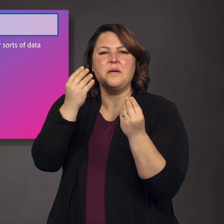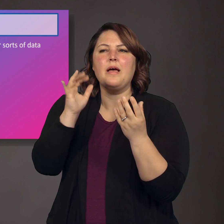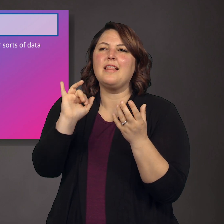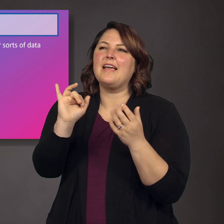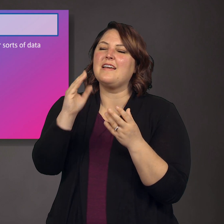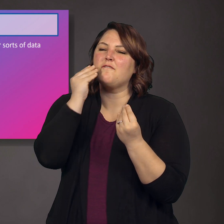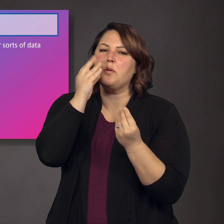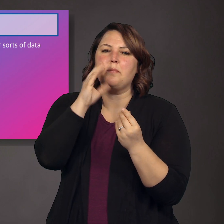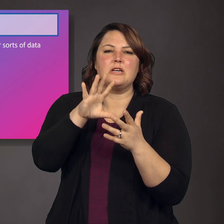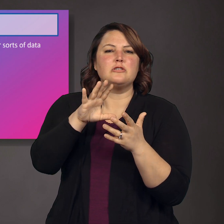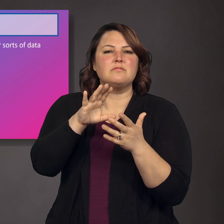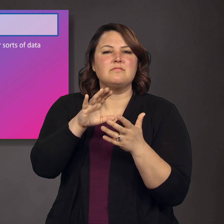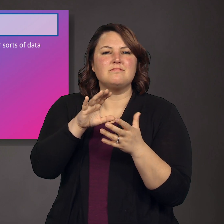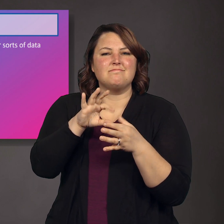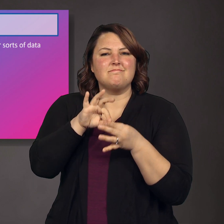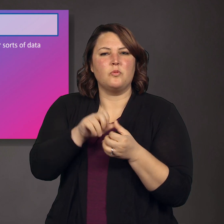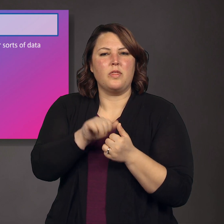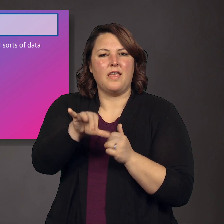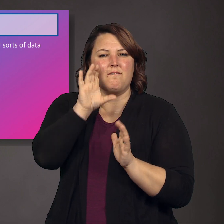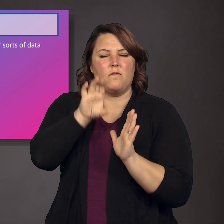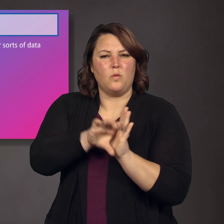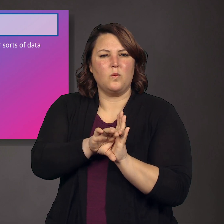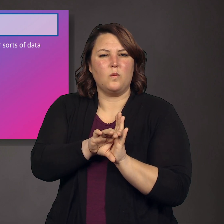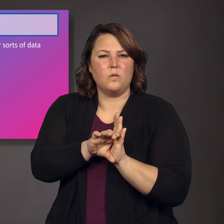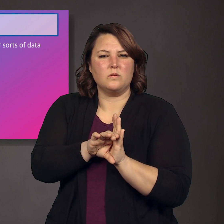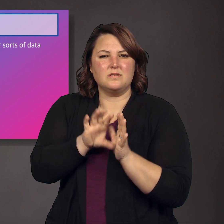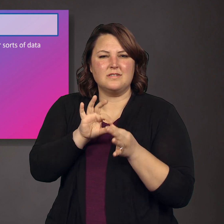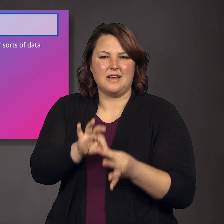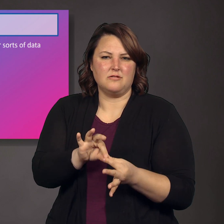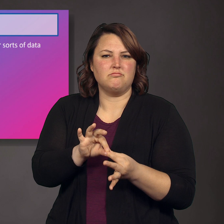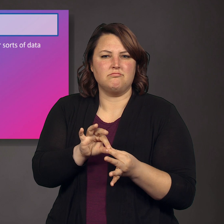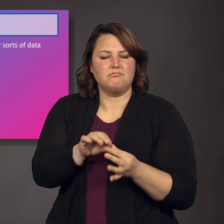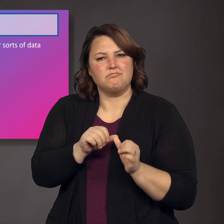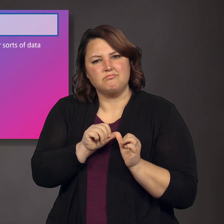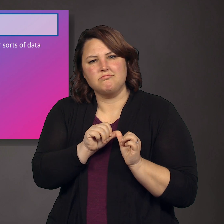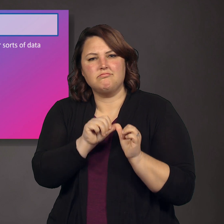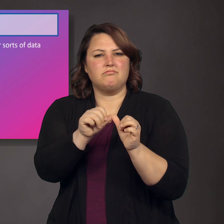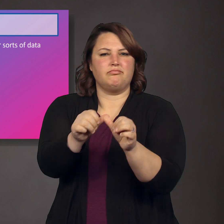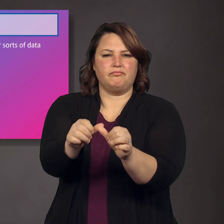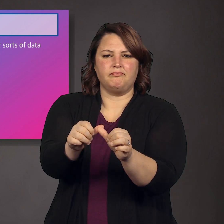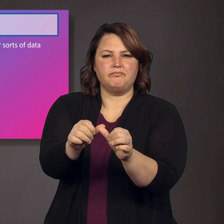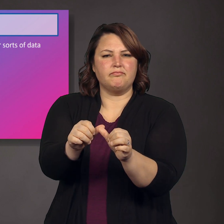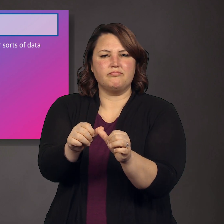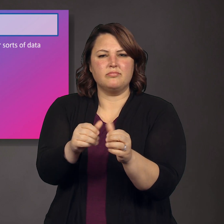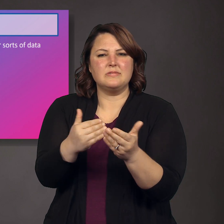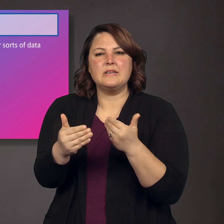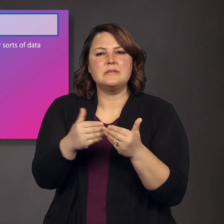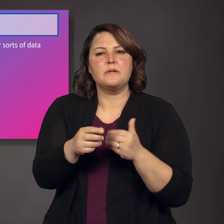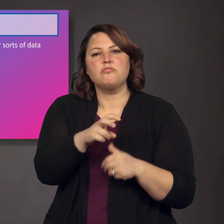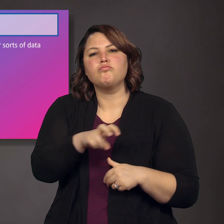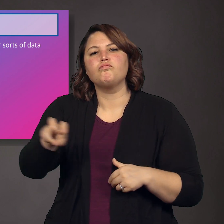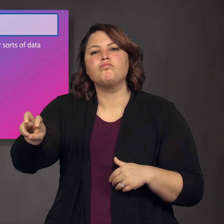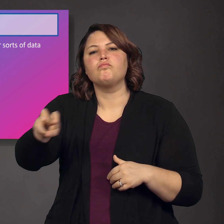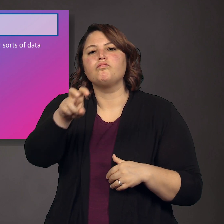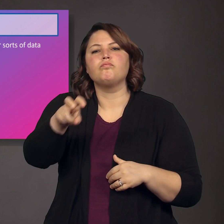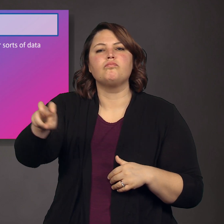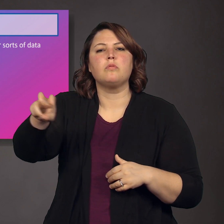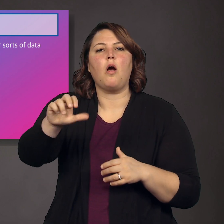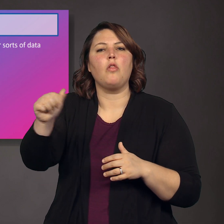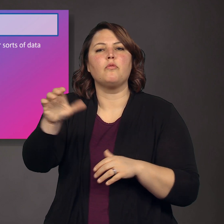about the photo, and it stays with the photo wherever the photo goes. Some metadata is